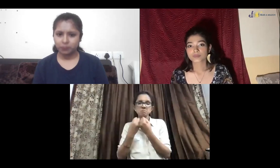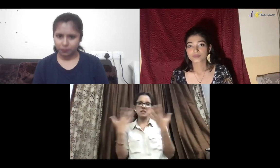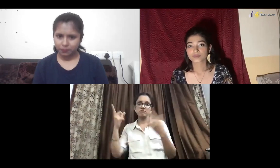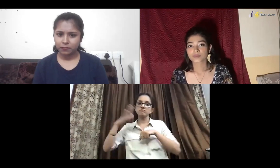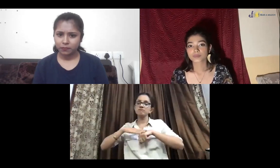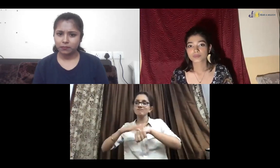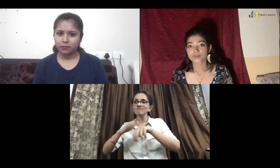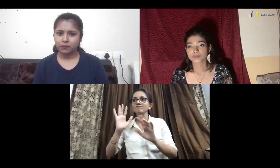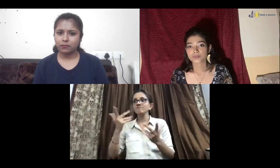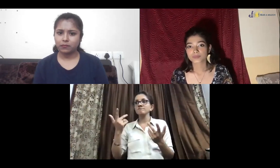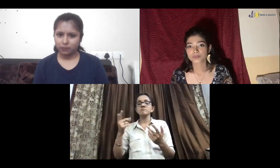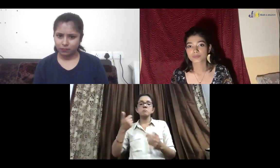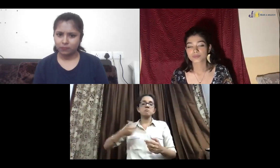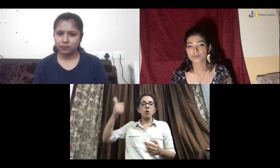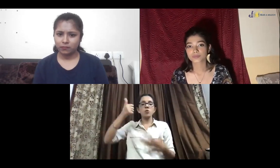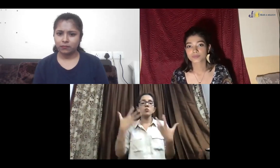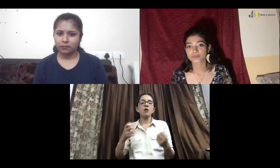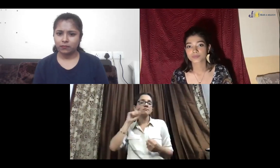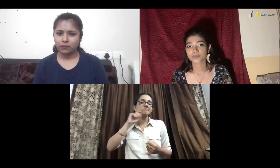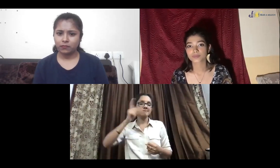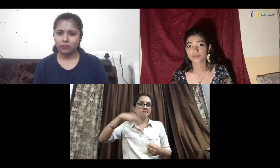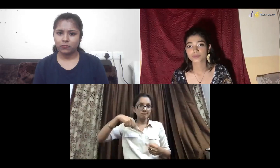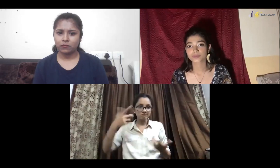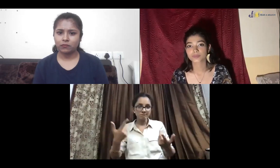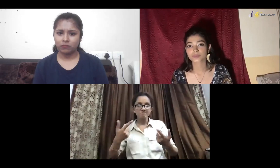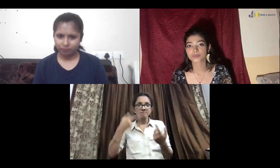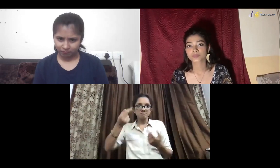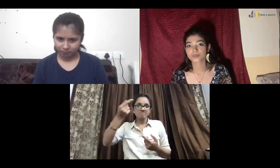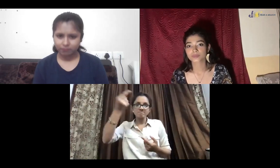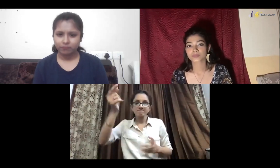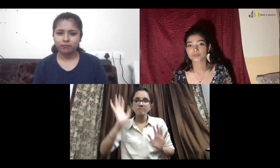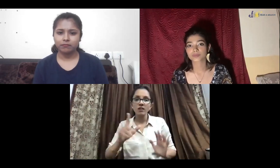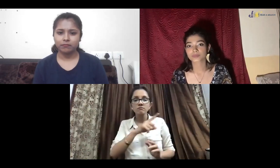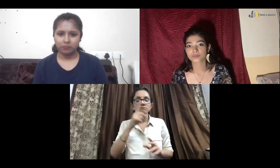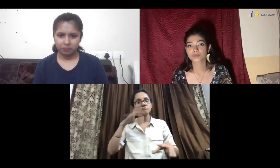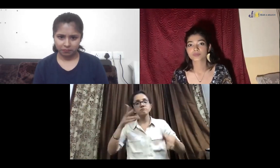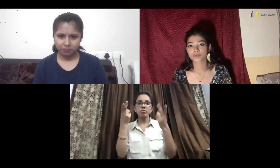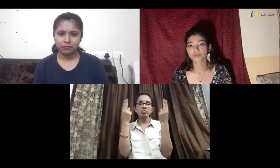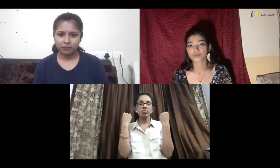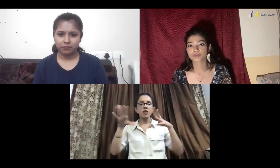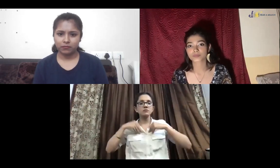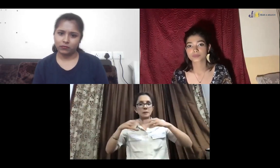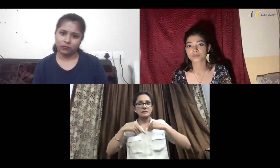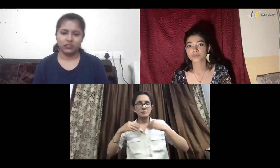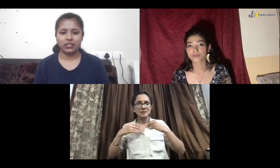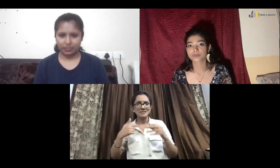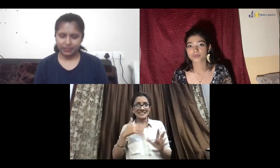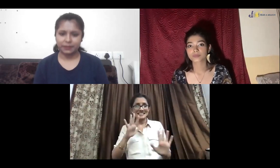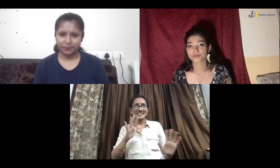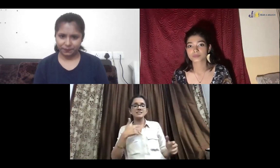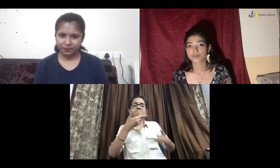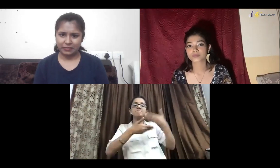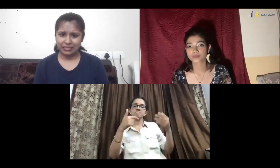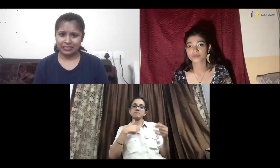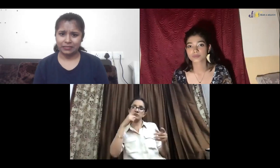they were telling me that yeah, they have a lot of experience. Like they was asking for sexual favors more oftenly, and